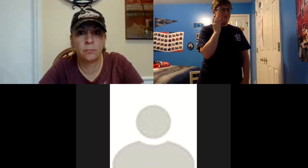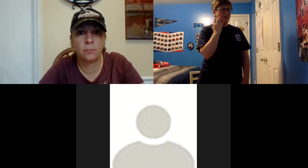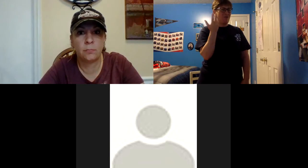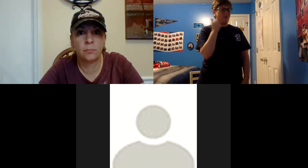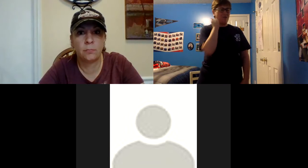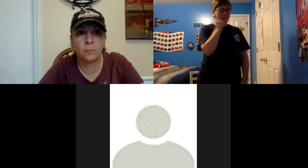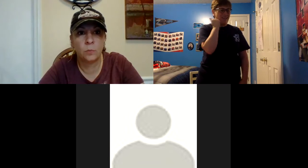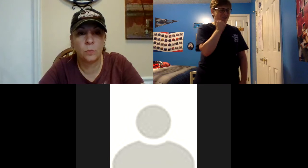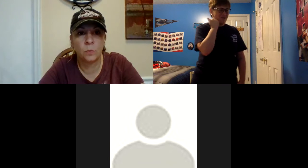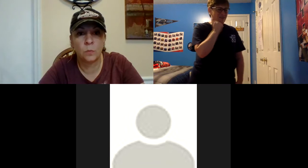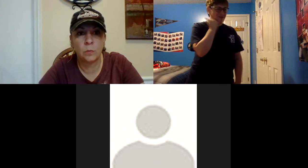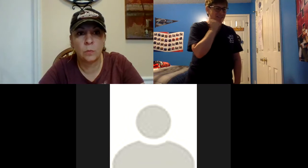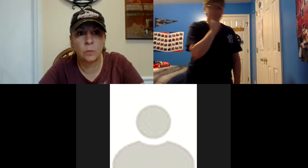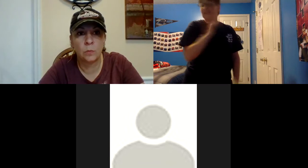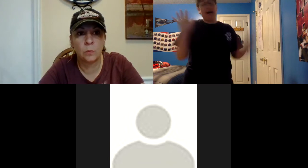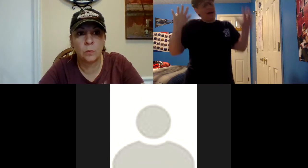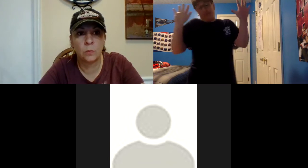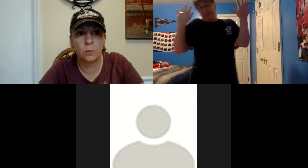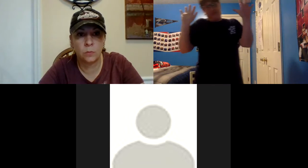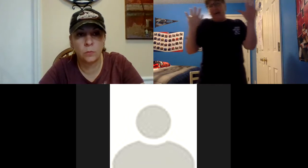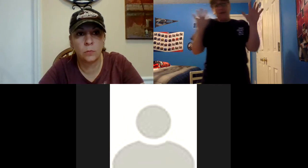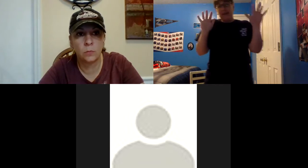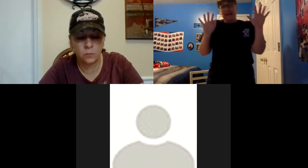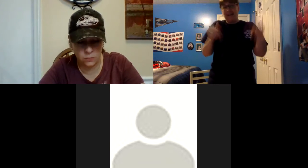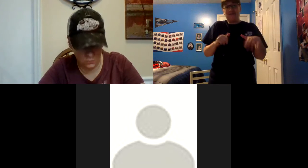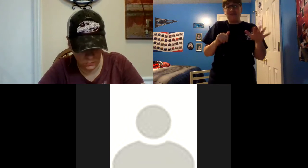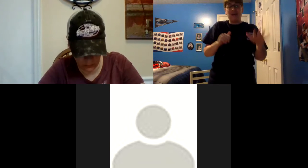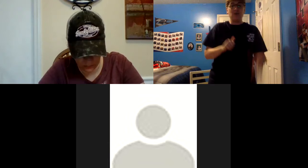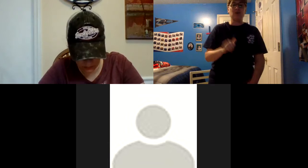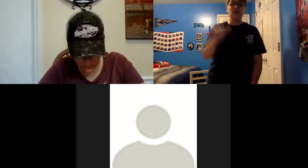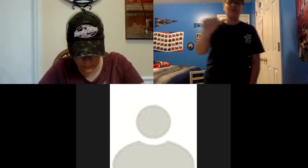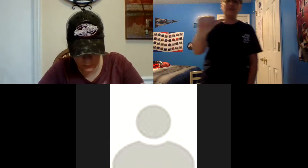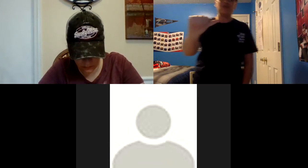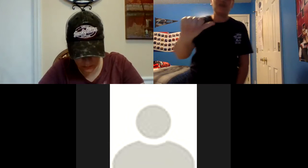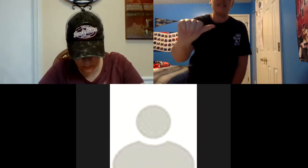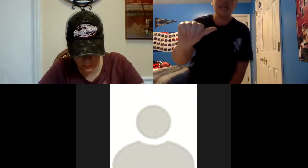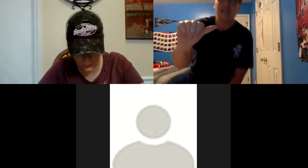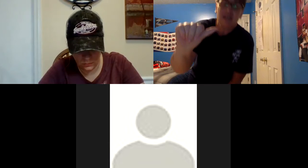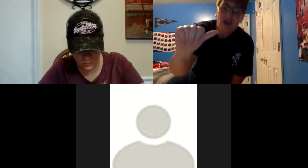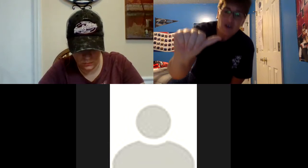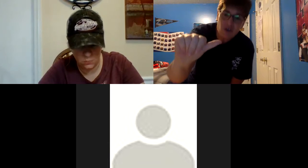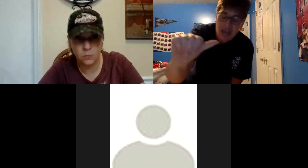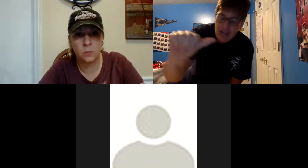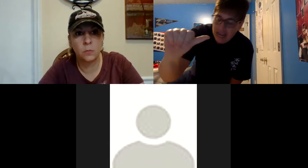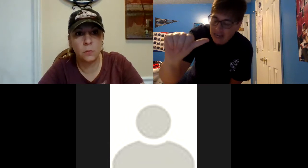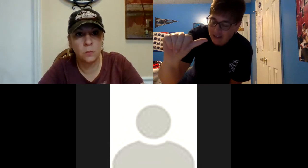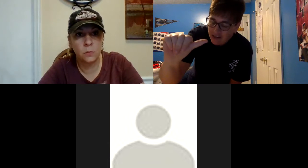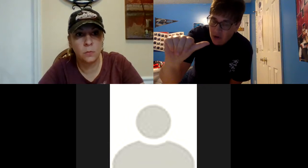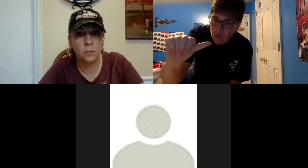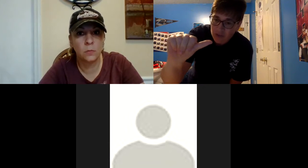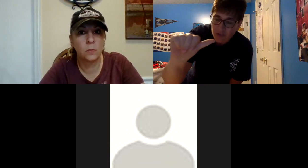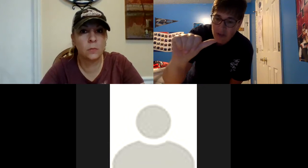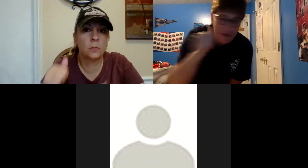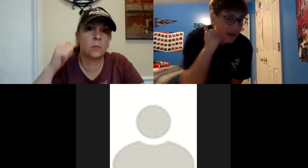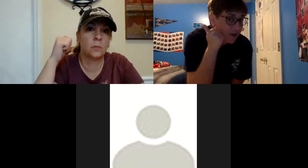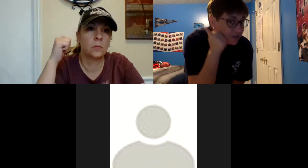So I'm like, what does that have to do with every day? So that one I've got no clue. But you're just taking your A hand